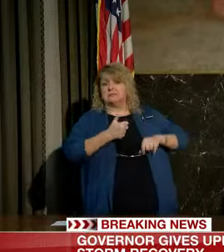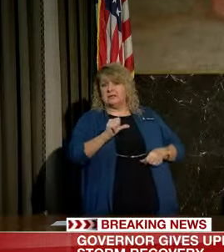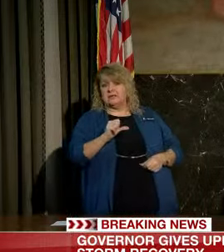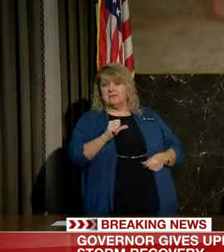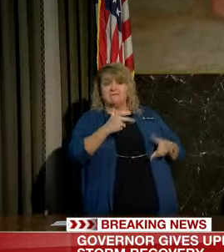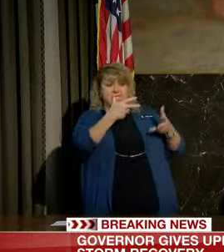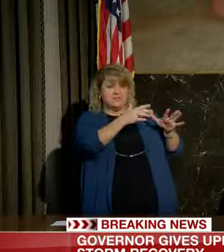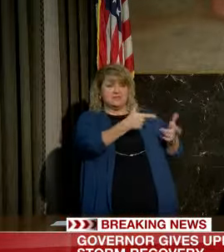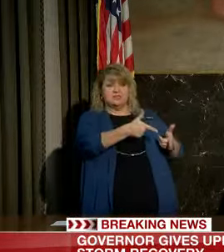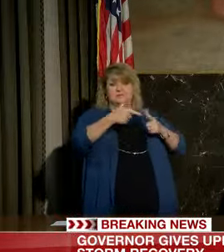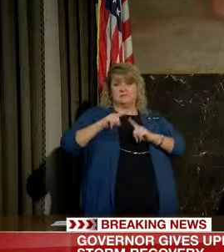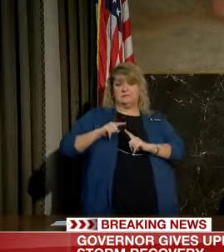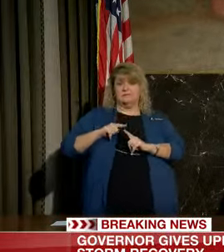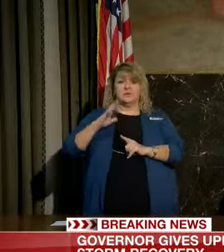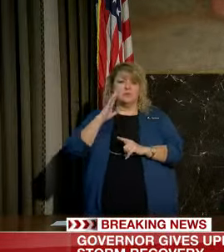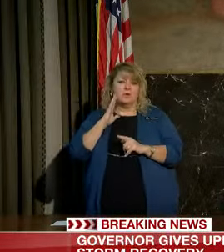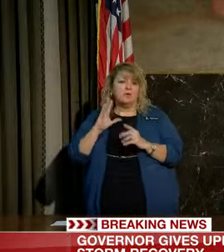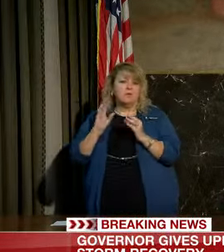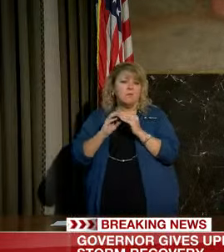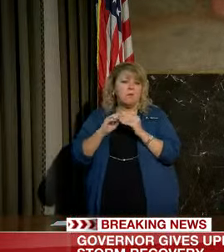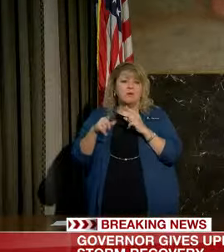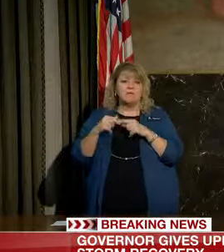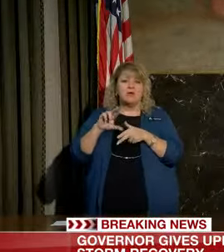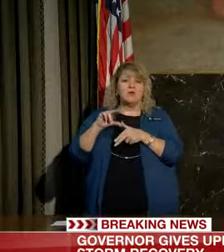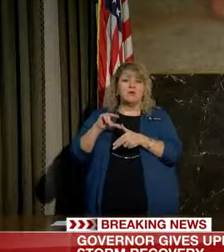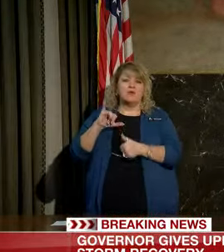up and we will talk a little bit about hurricane recovery.